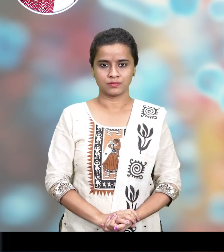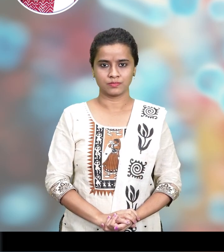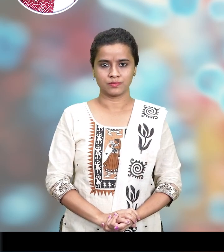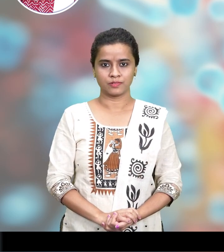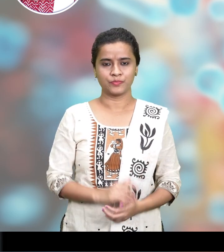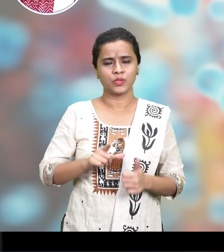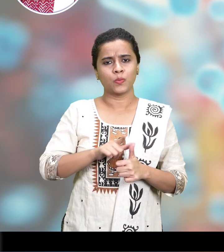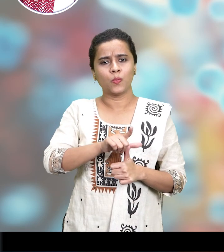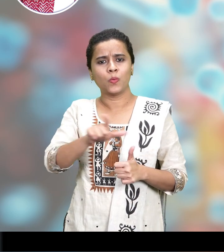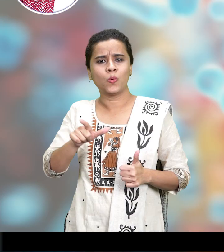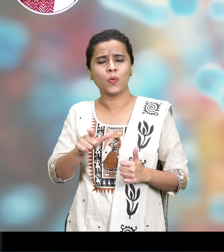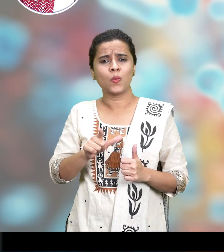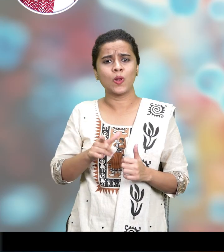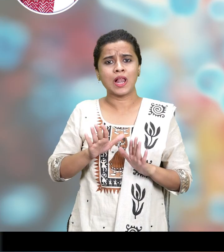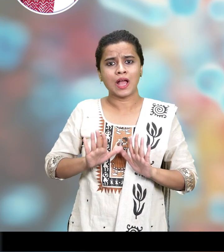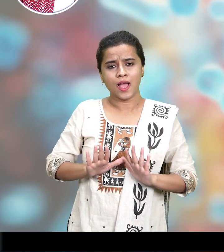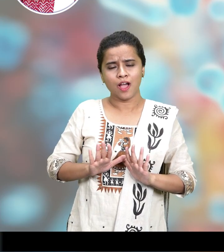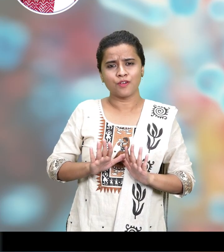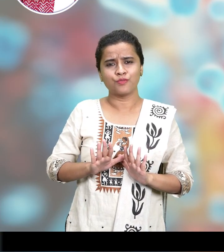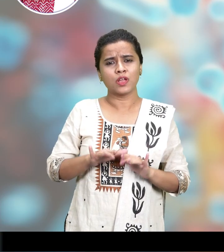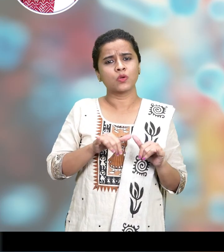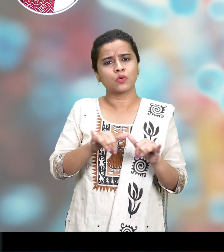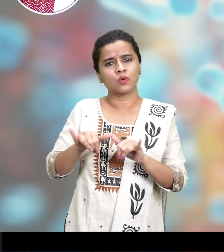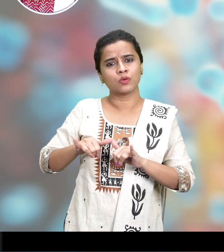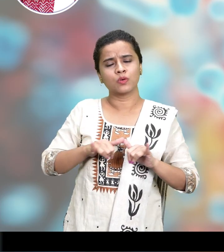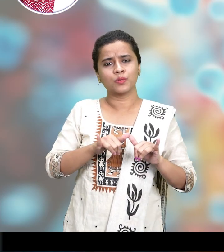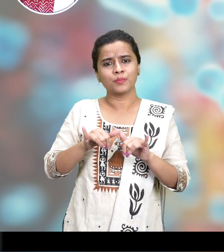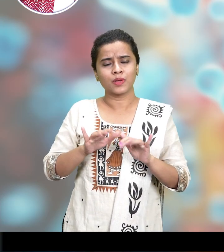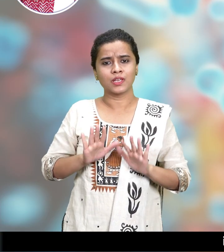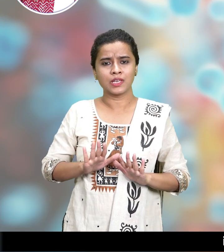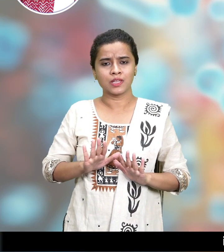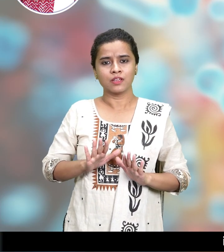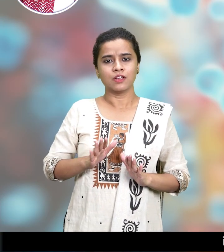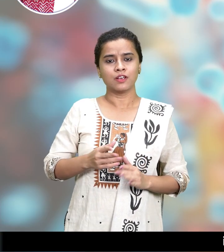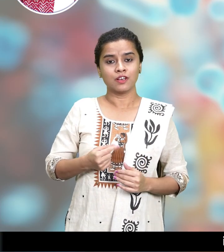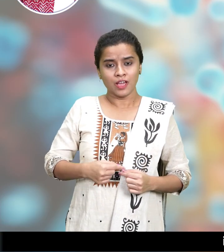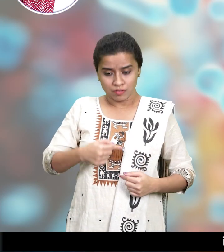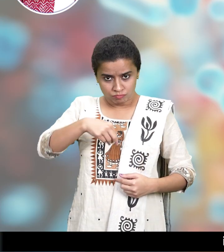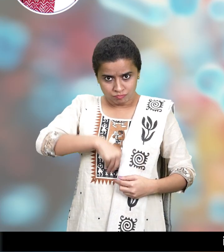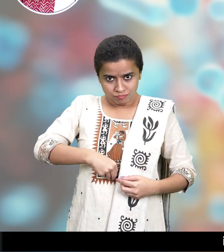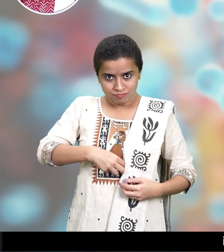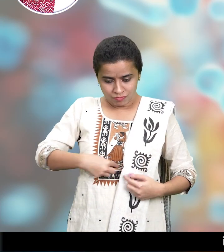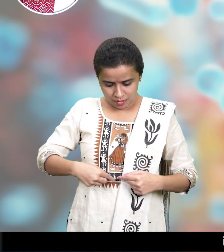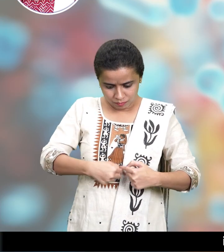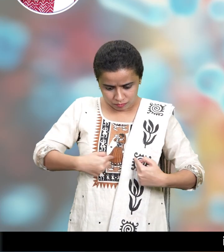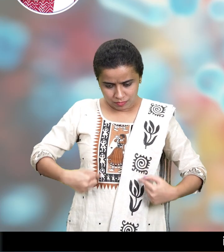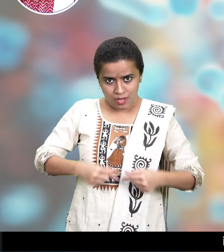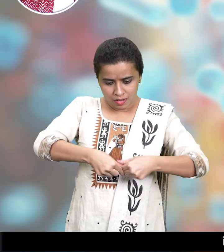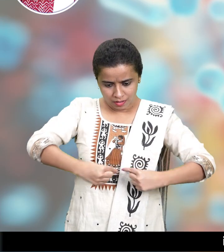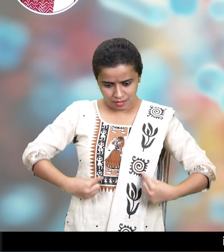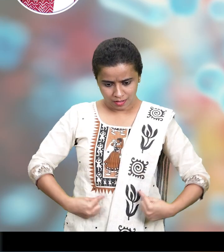All of us have also common across intestinal worm